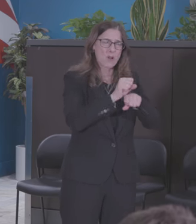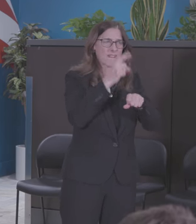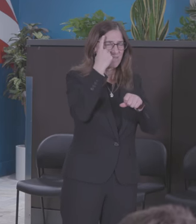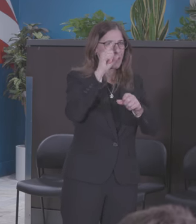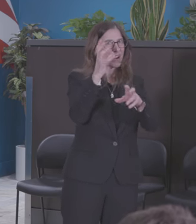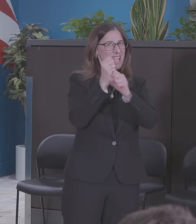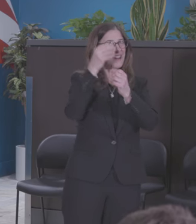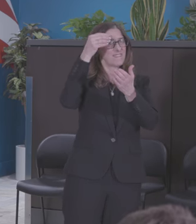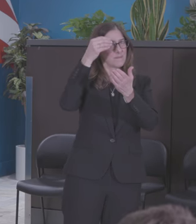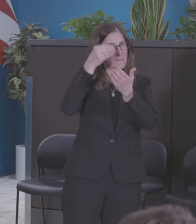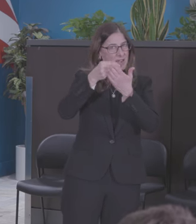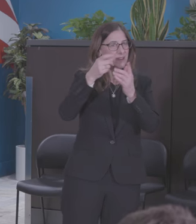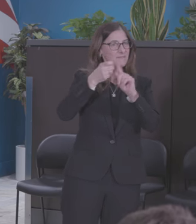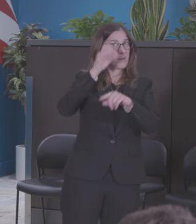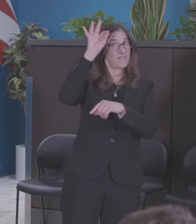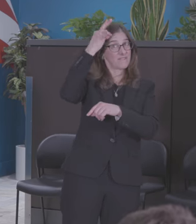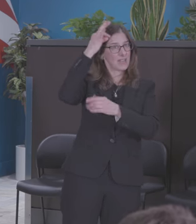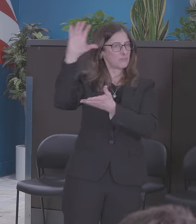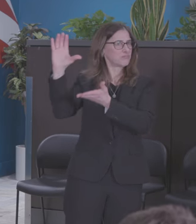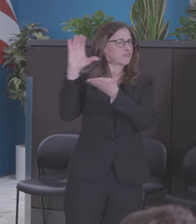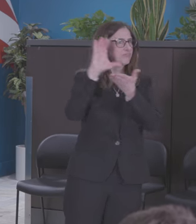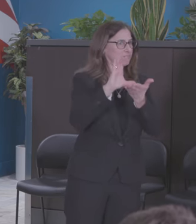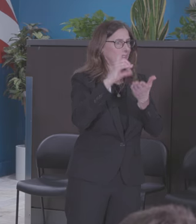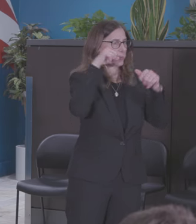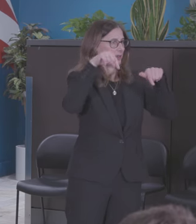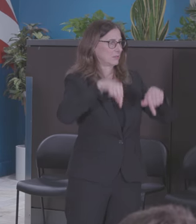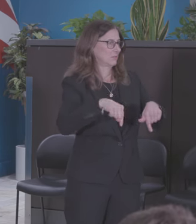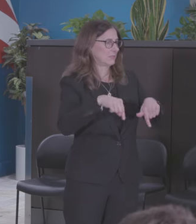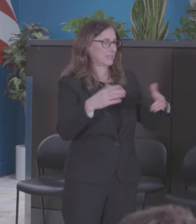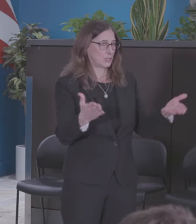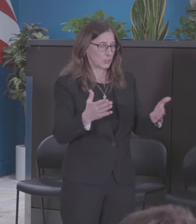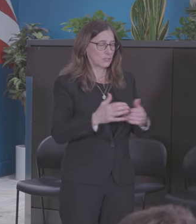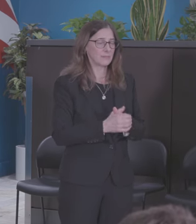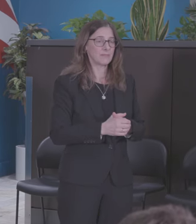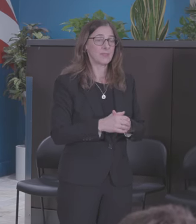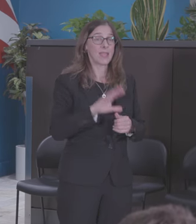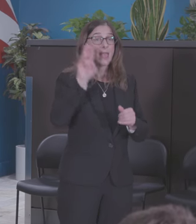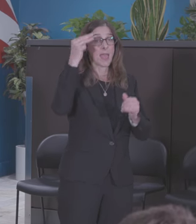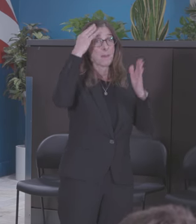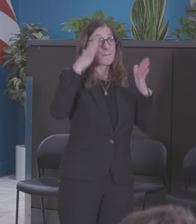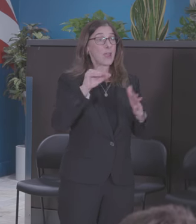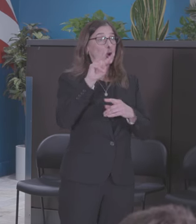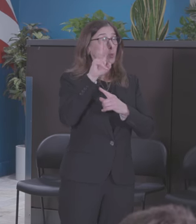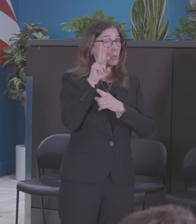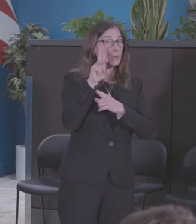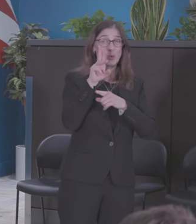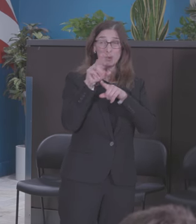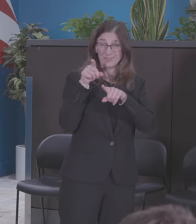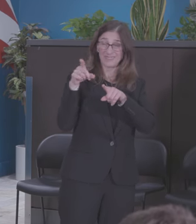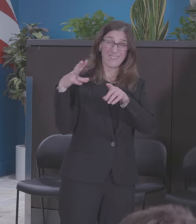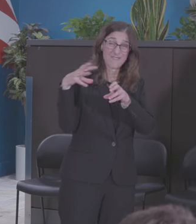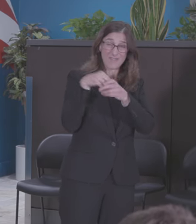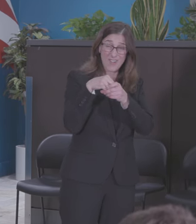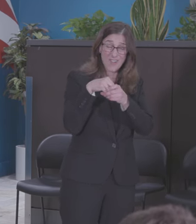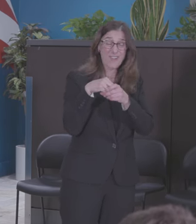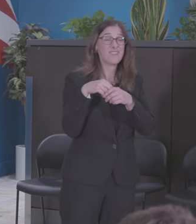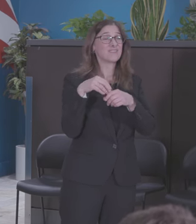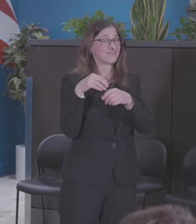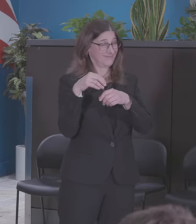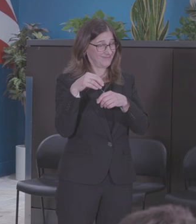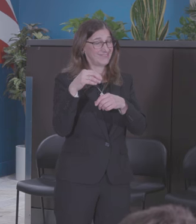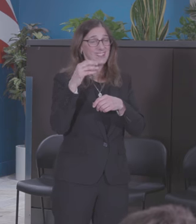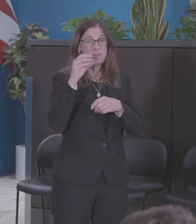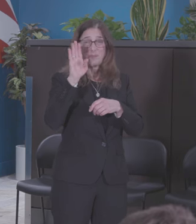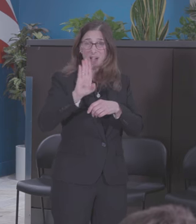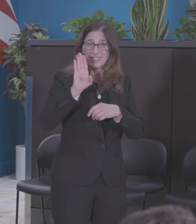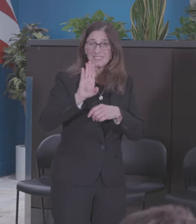here. Mayor Wu, since our days supporting Puerto Rican veterans in the South End, and Councilor Flynn, you've been an advocate